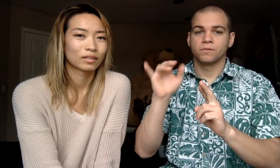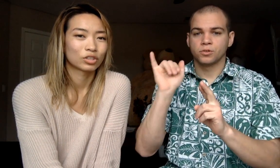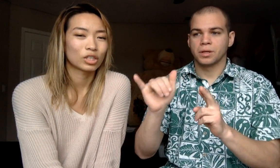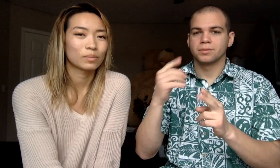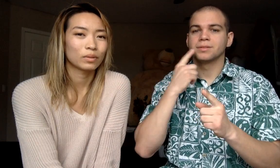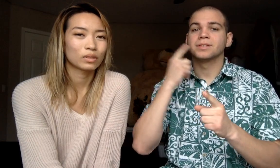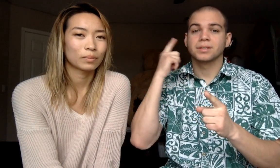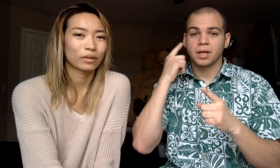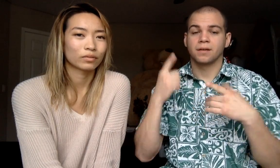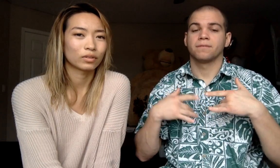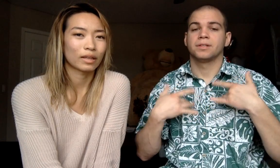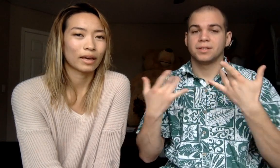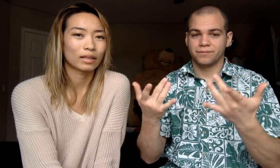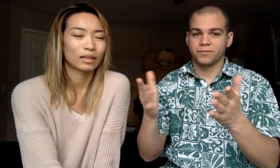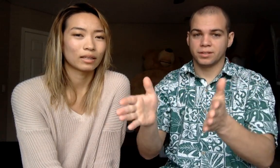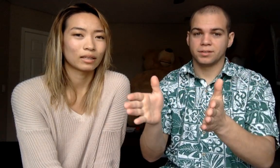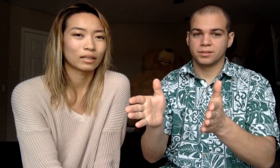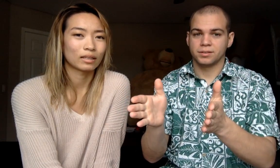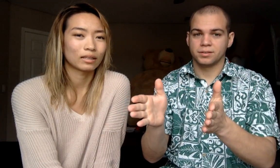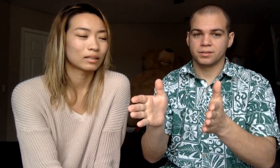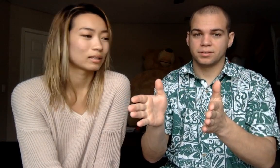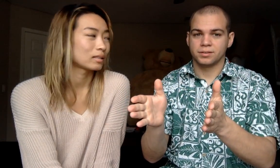just be respectful that